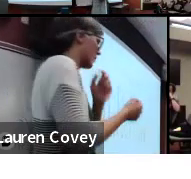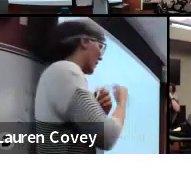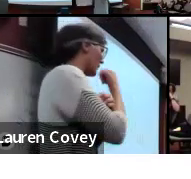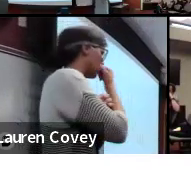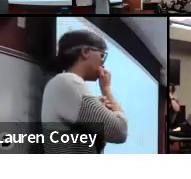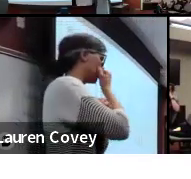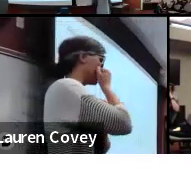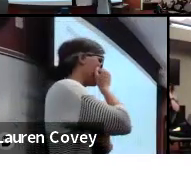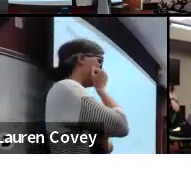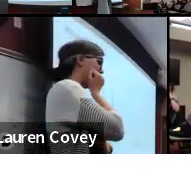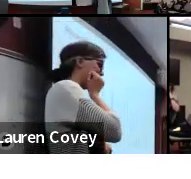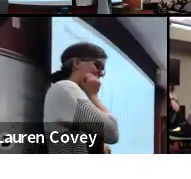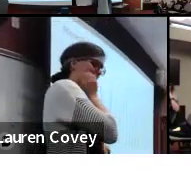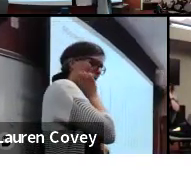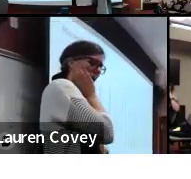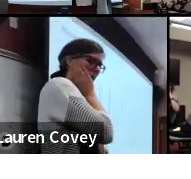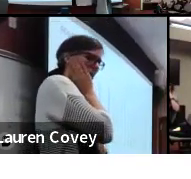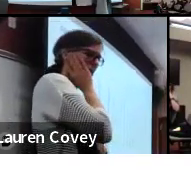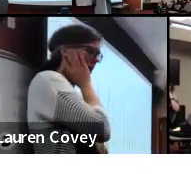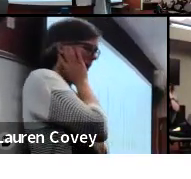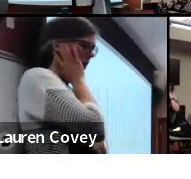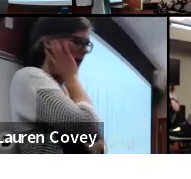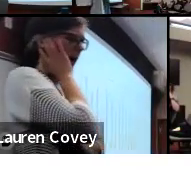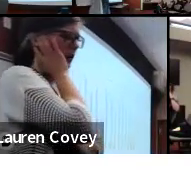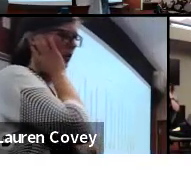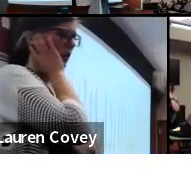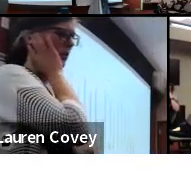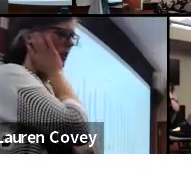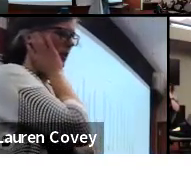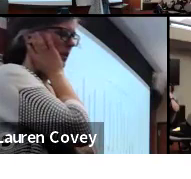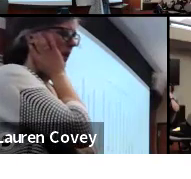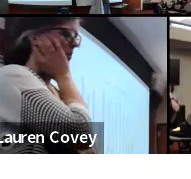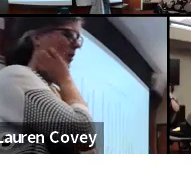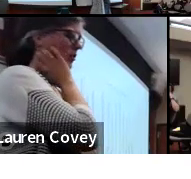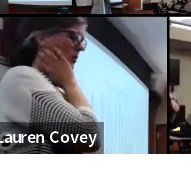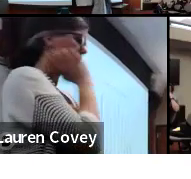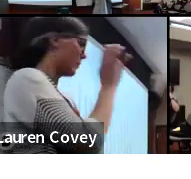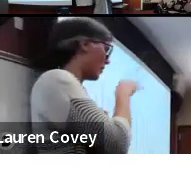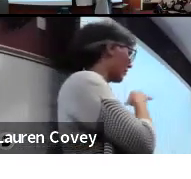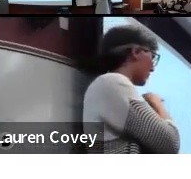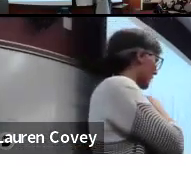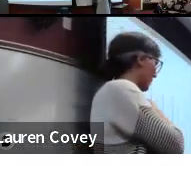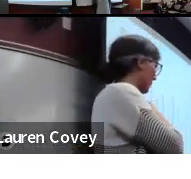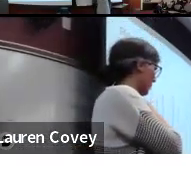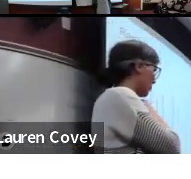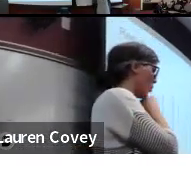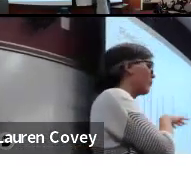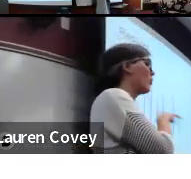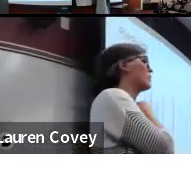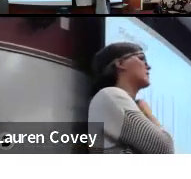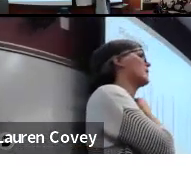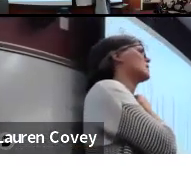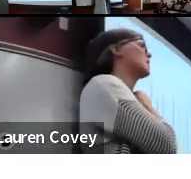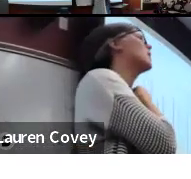few things that were happening in the stories. So I'm speaking, I think, anecdotally, but it is my impression from other